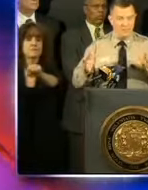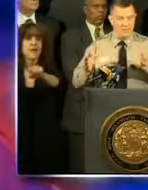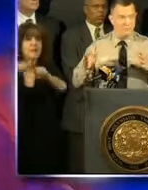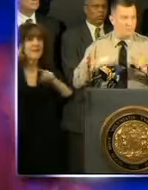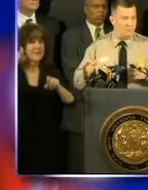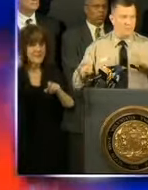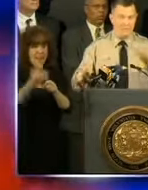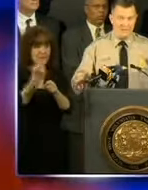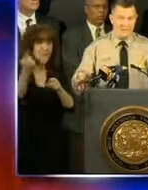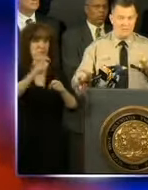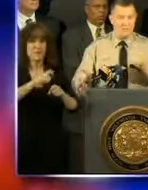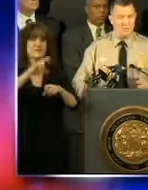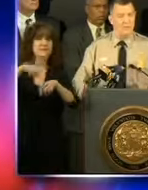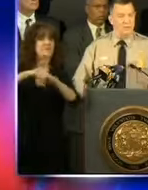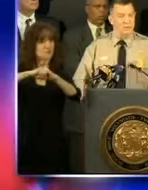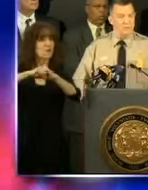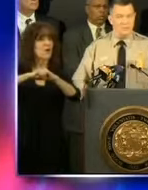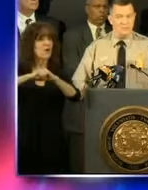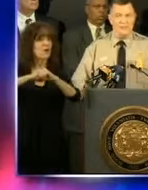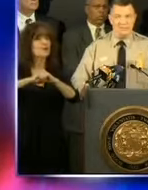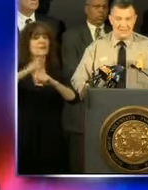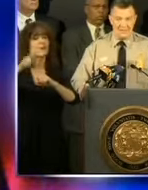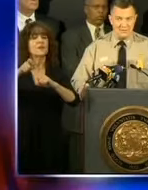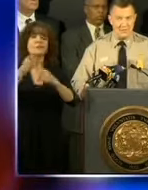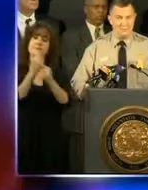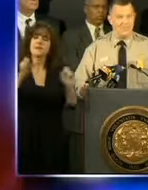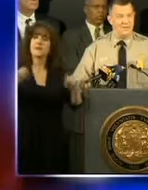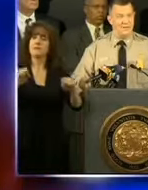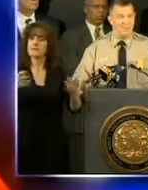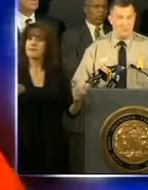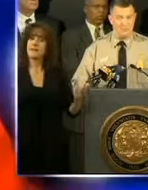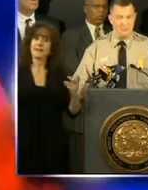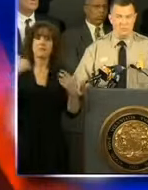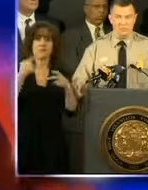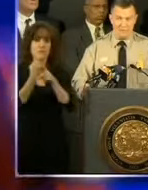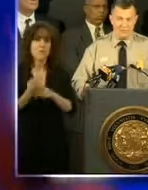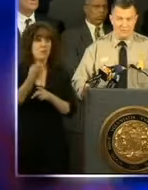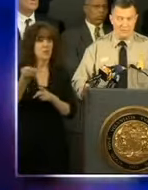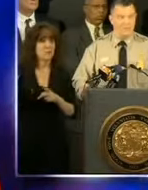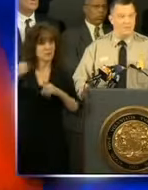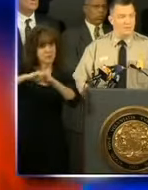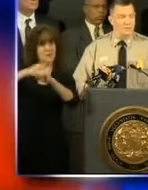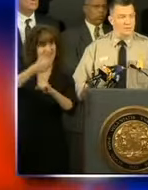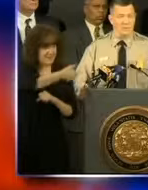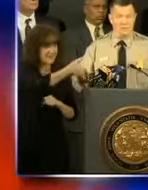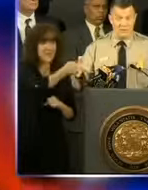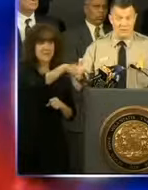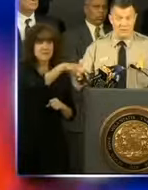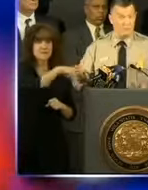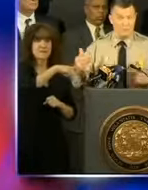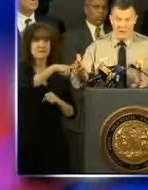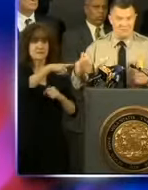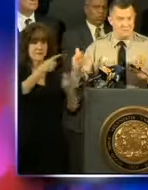for everybody, for law enforcement and National Guard, for it to be done as safely as possible. They need to have the proper equipment to defend themselves, to